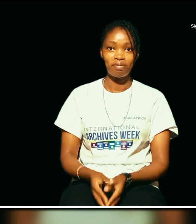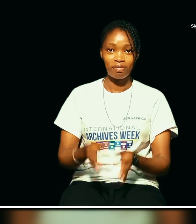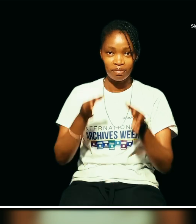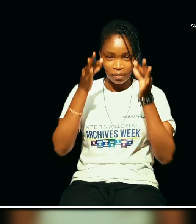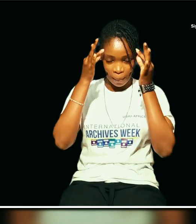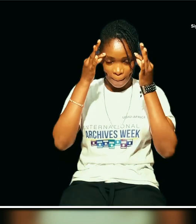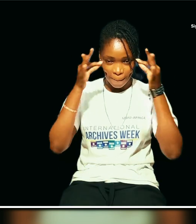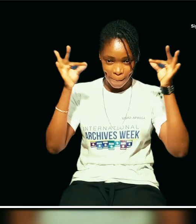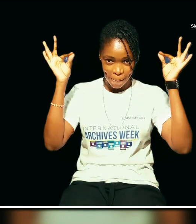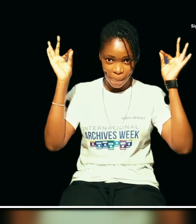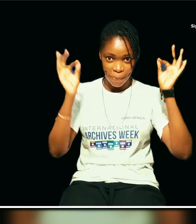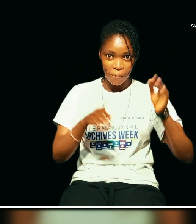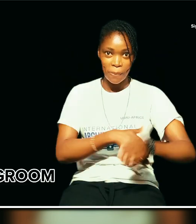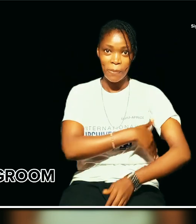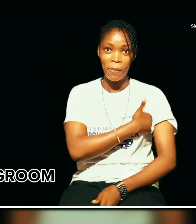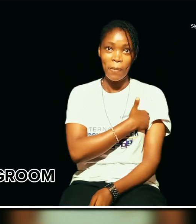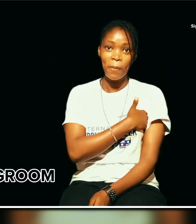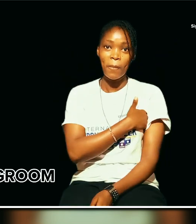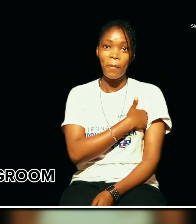bridegroom,